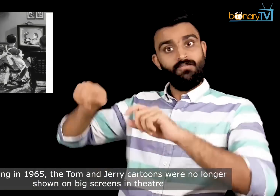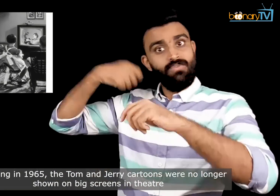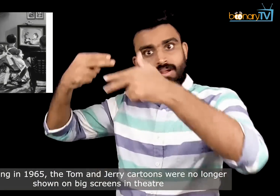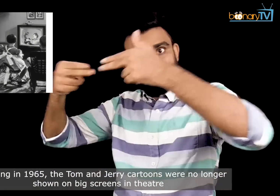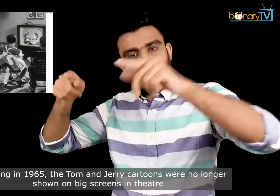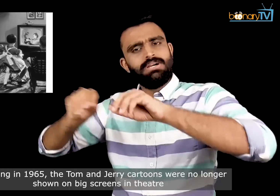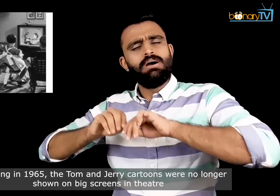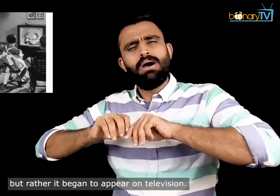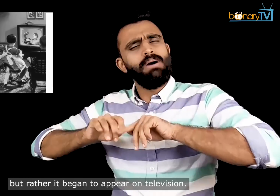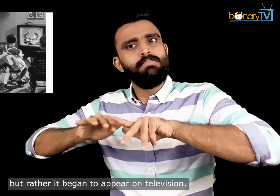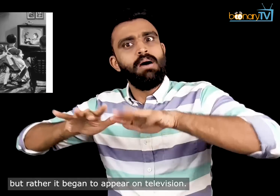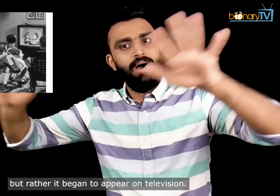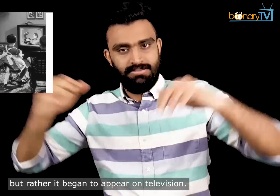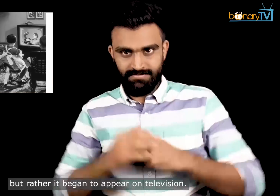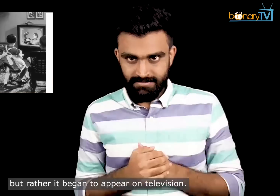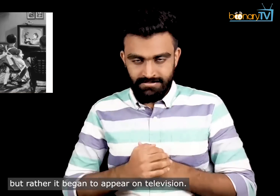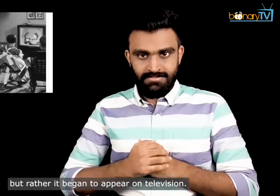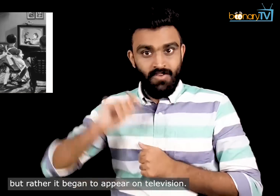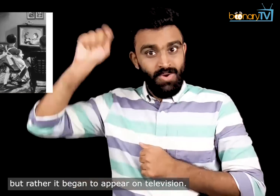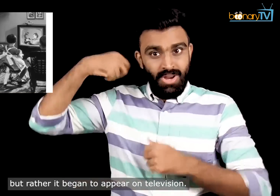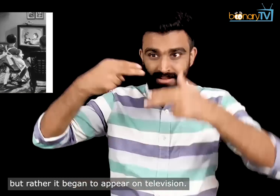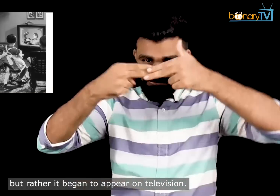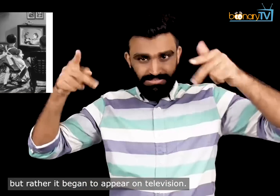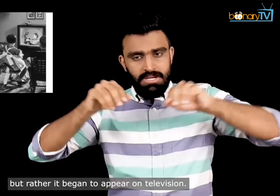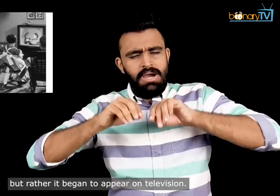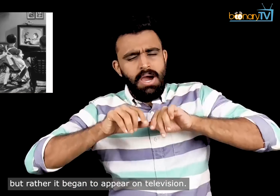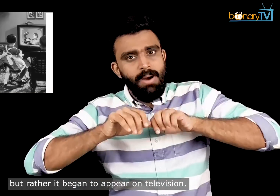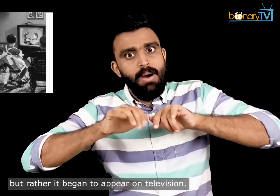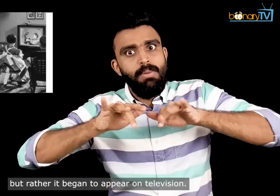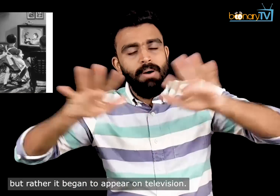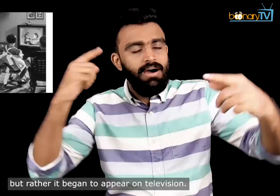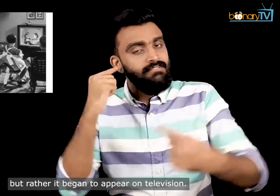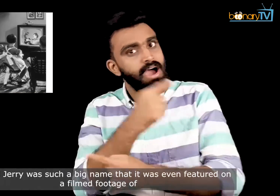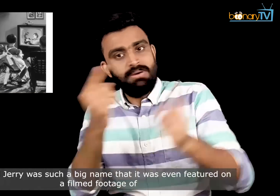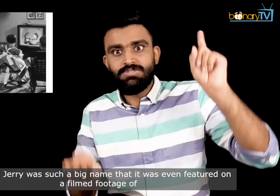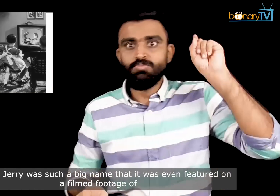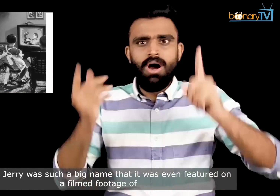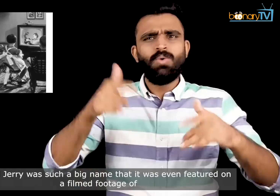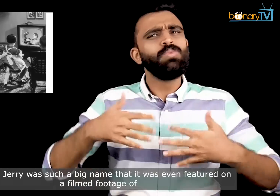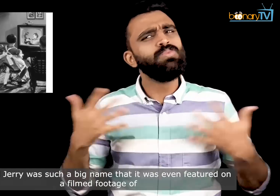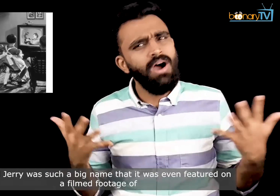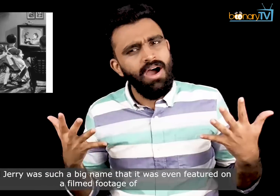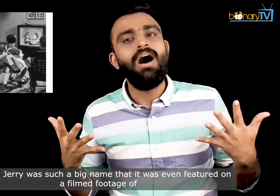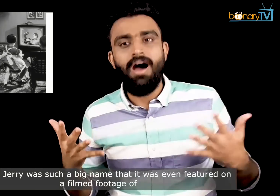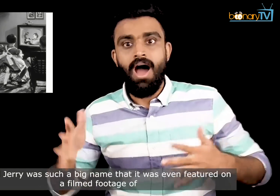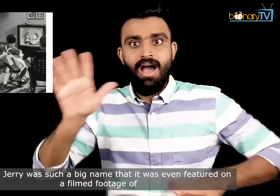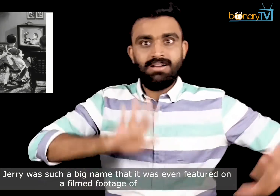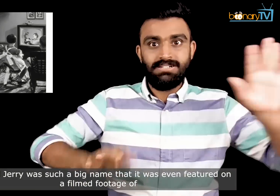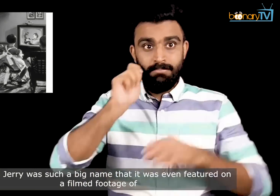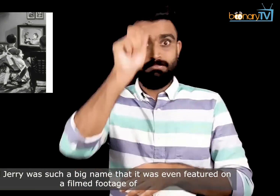theatre, but rather it began to appear on television. Tom and Jerry was such a big name that it was